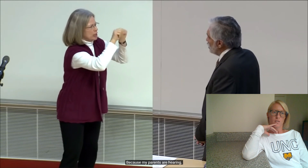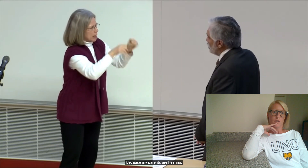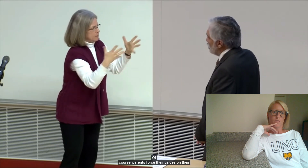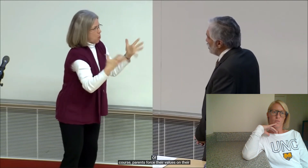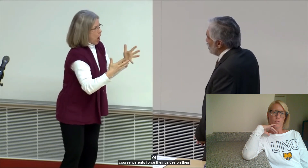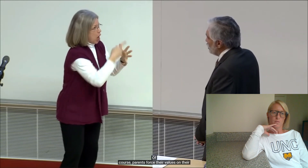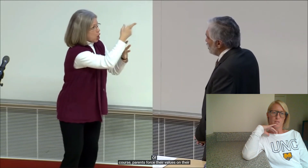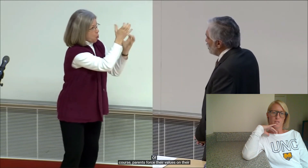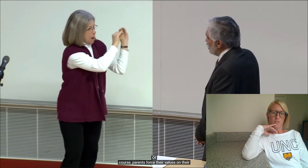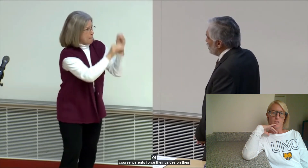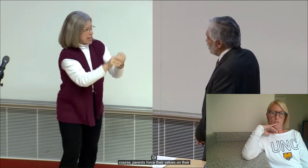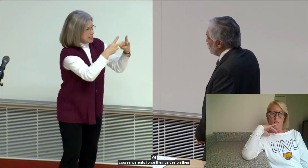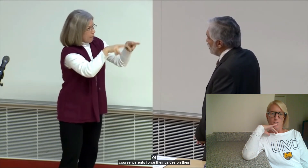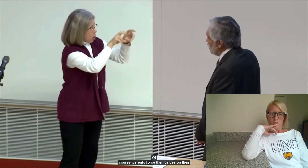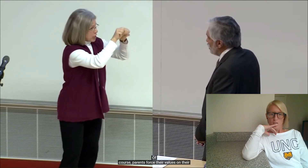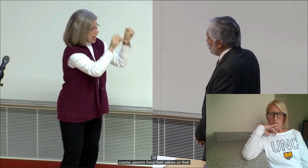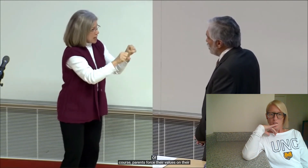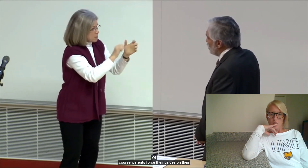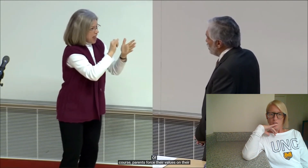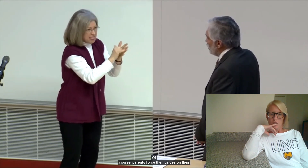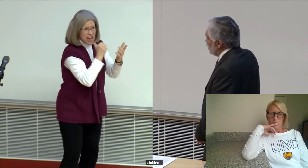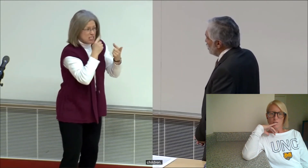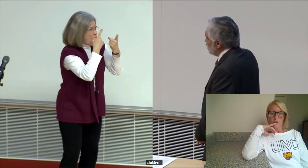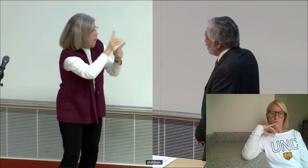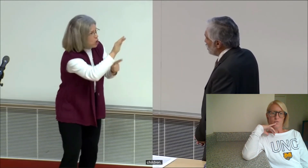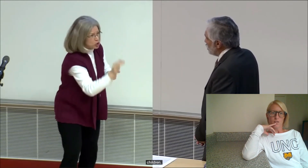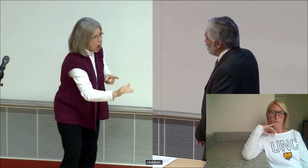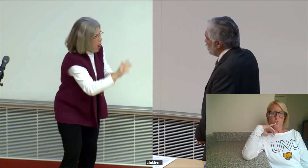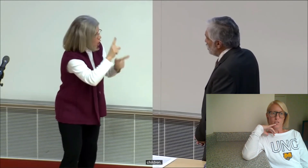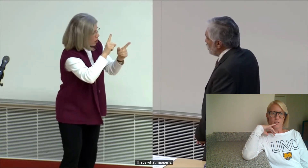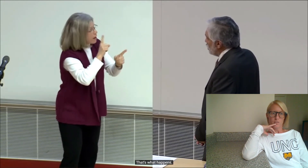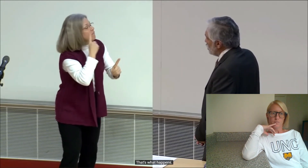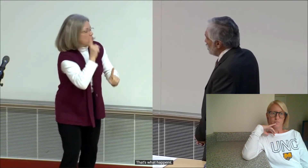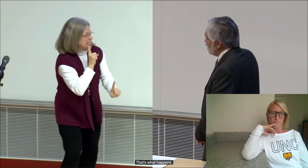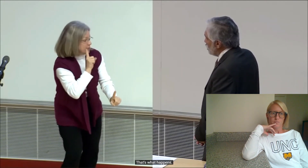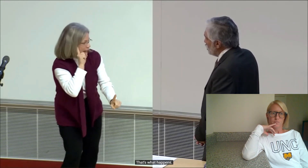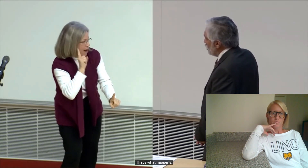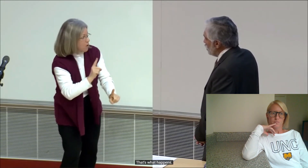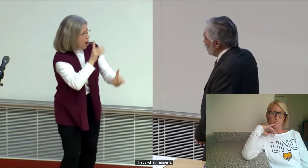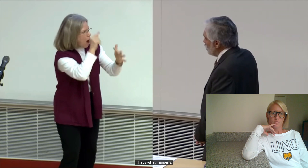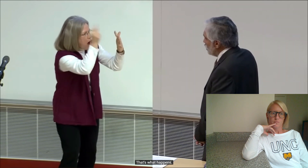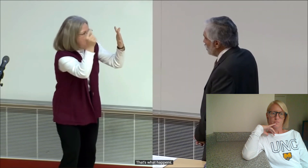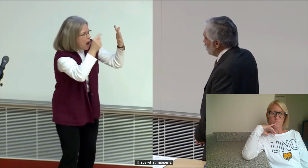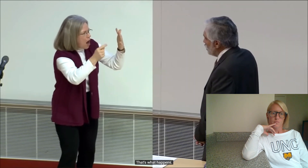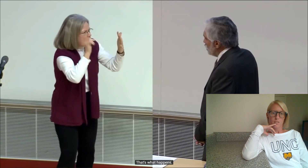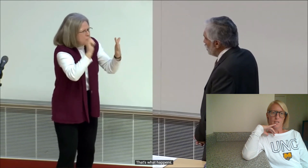hearing. And of course, parents force their values on their children. That's what happens.